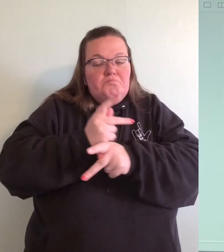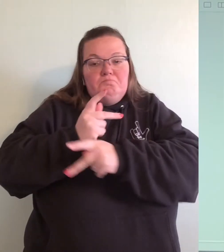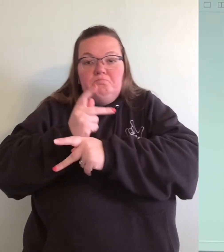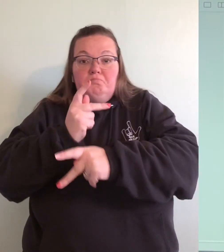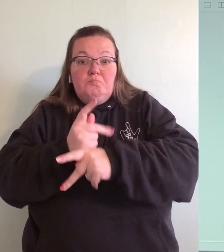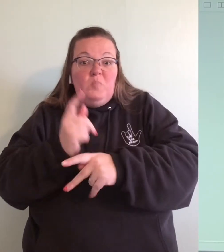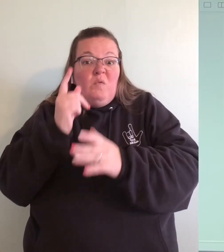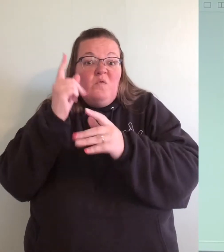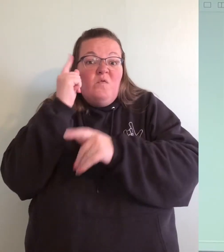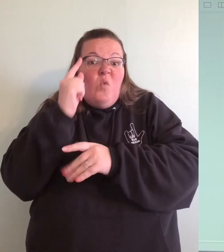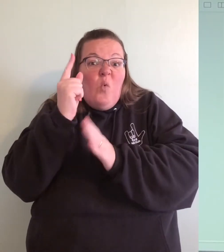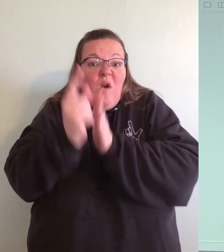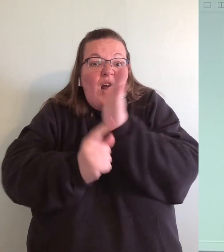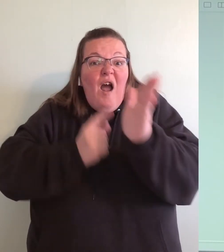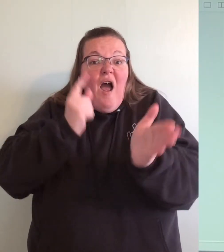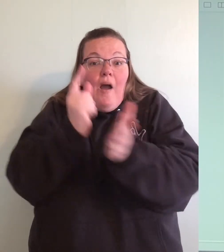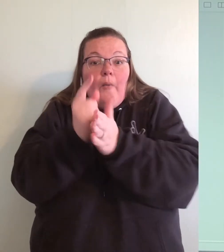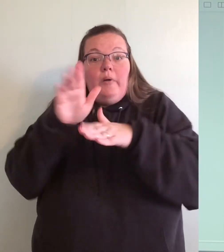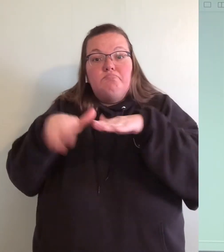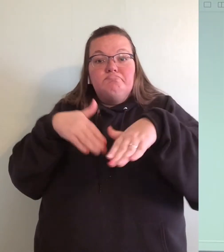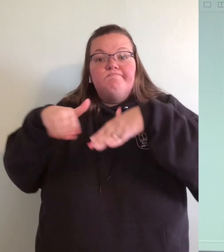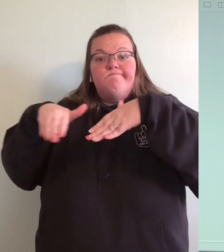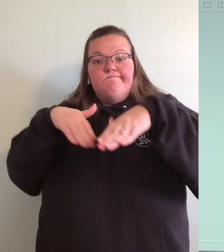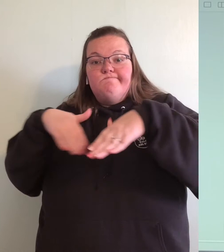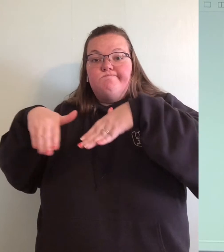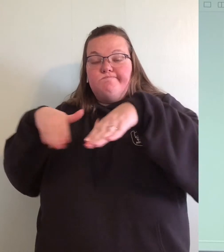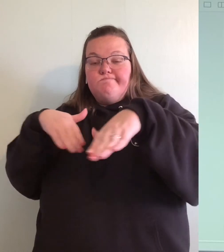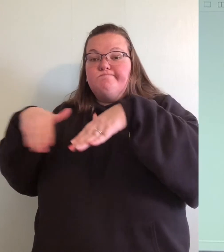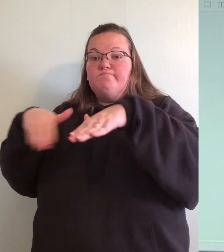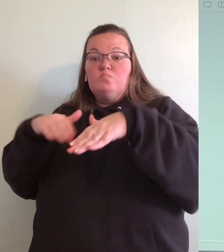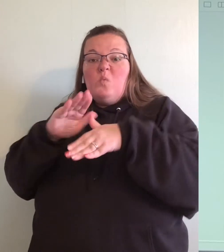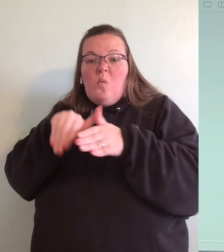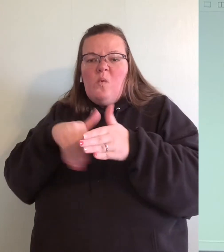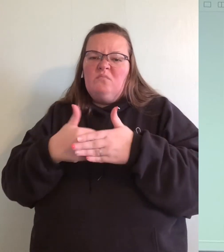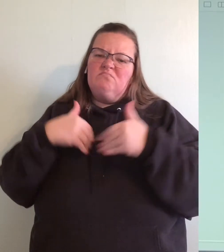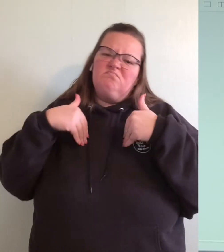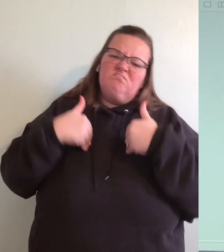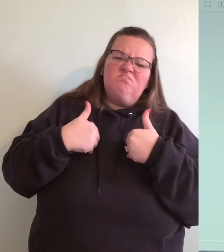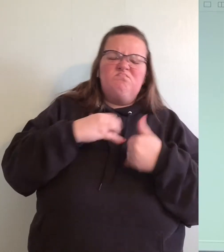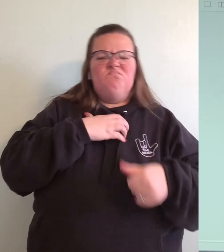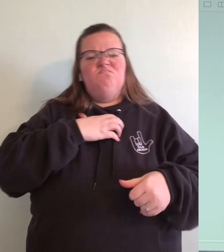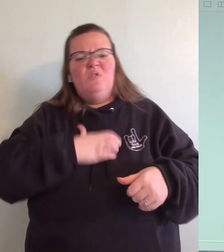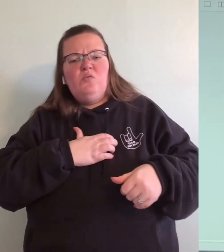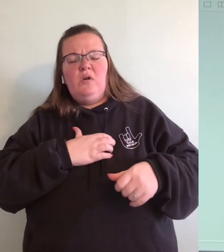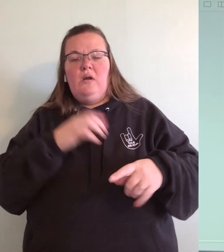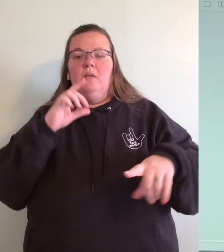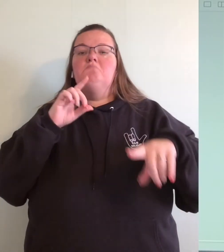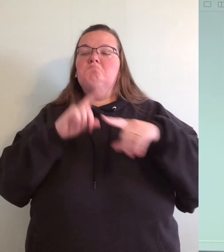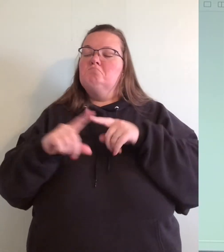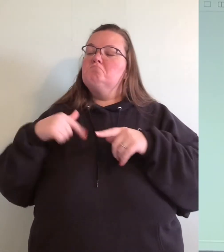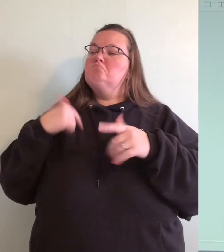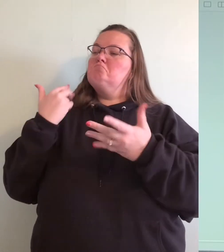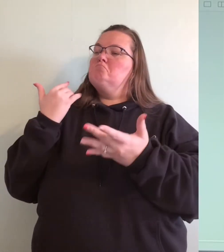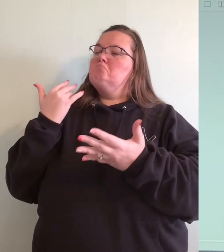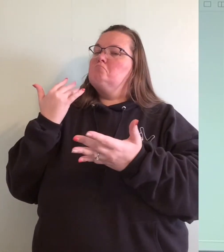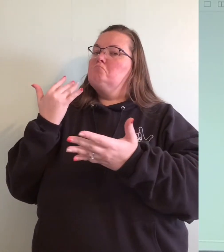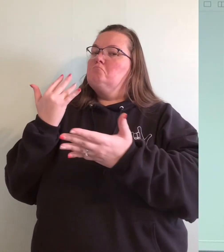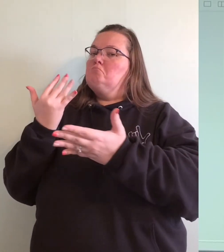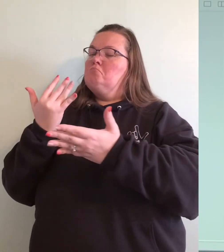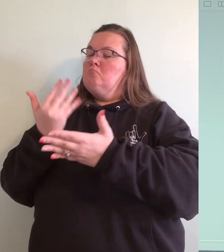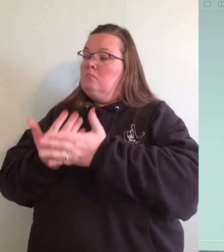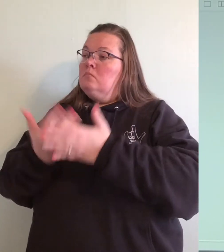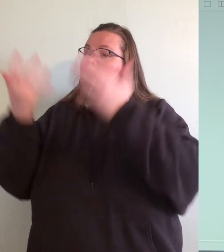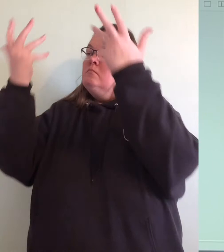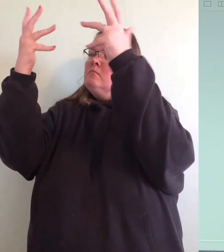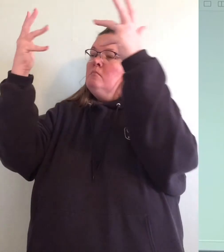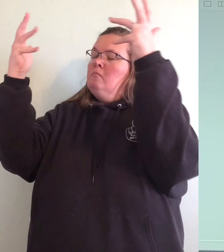hour. Everyone was feeling very tired and very hungry when suddenly the trees began to get thinner in front of them, and the ground